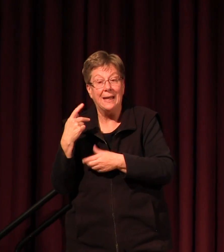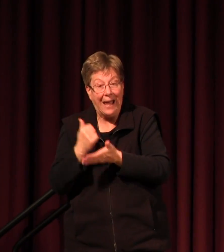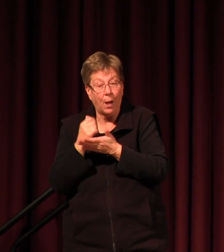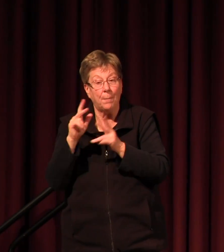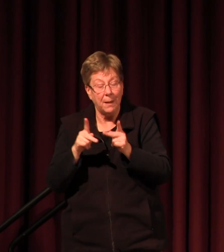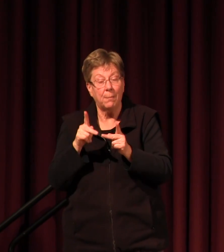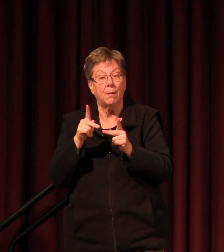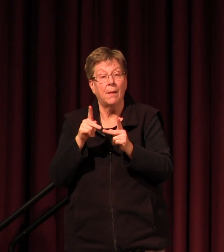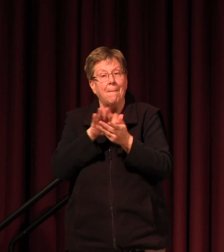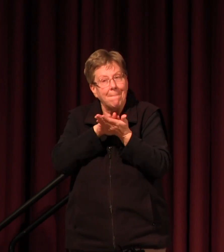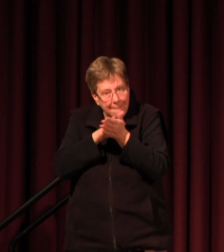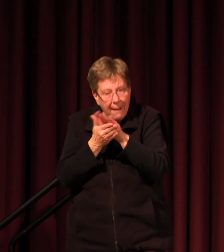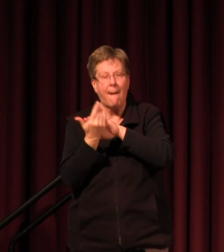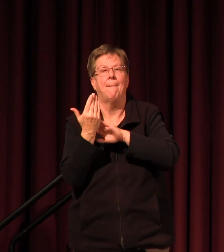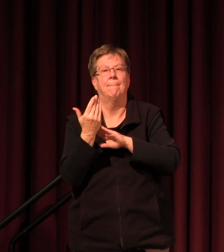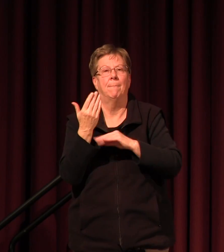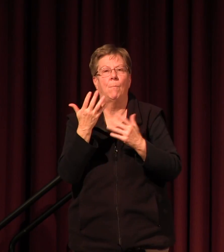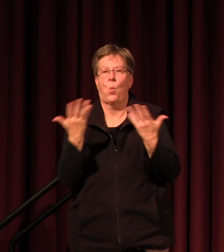culture they wish to see.